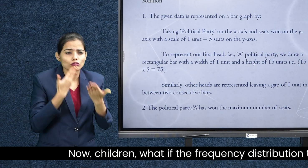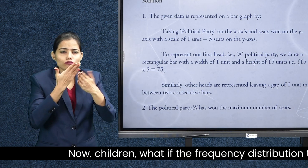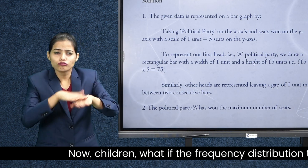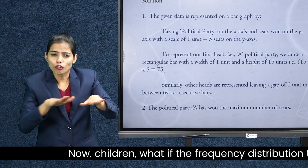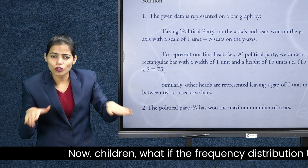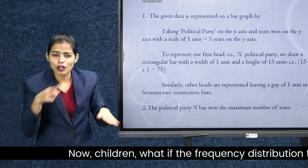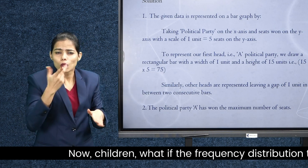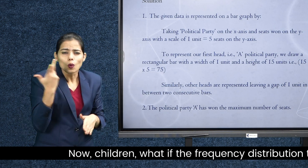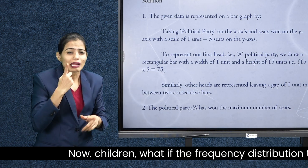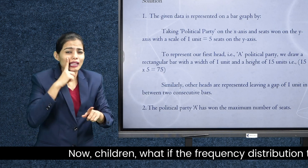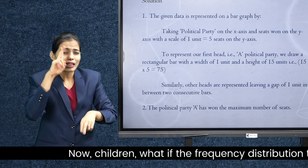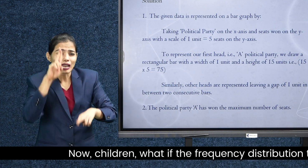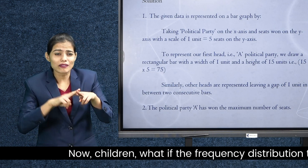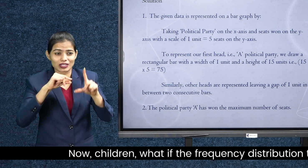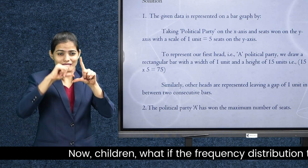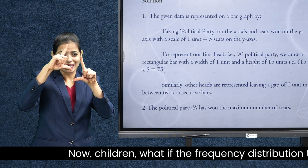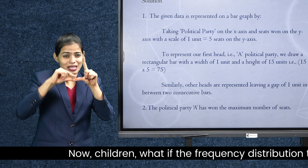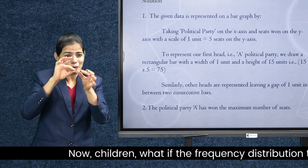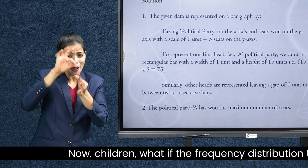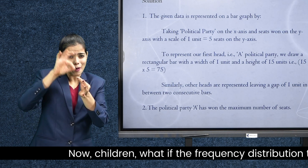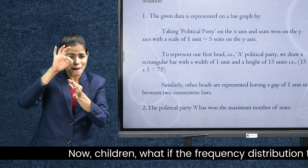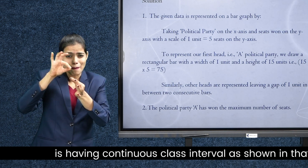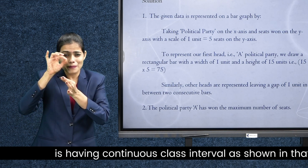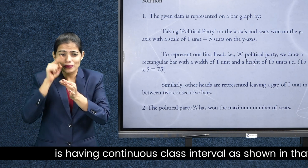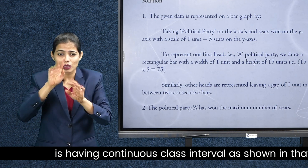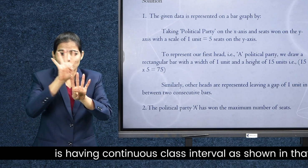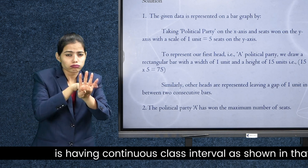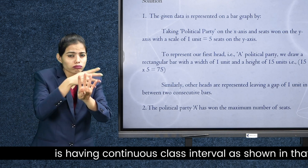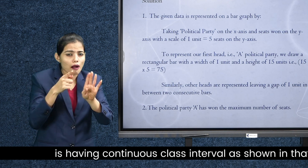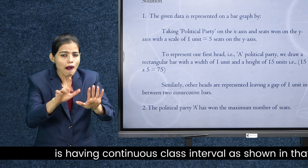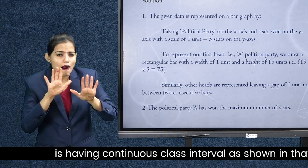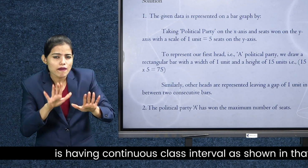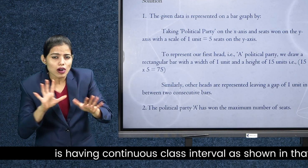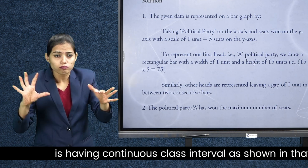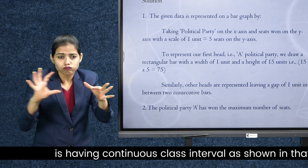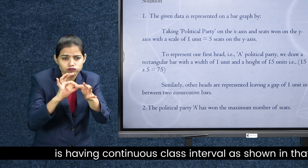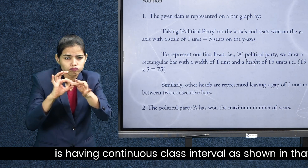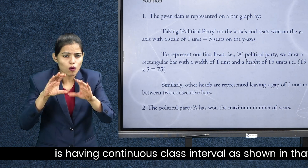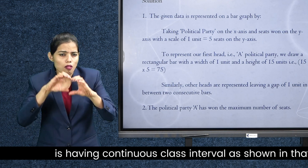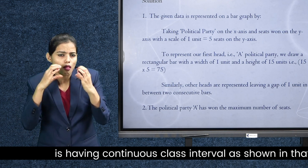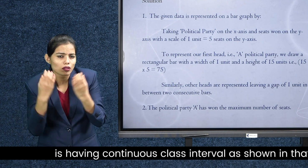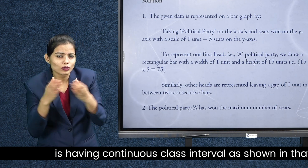Now, children, what if the frequency distribution table is having continuous class interval as shown in the